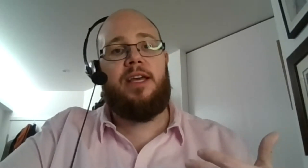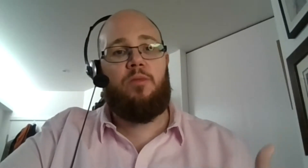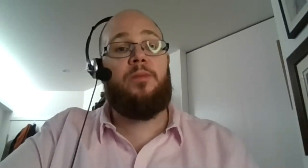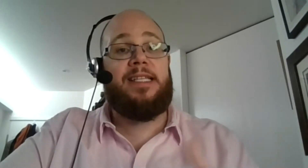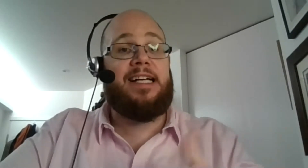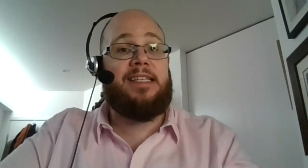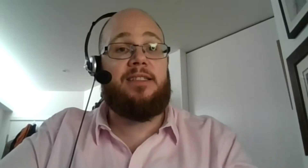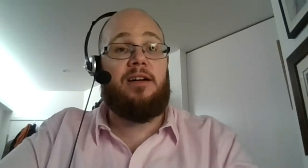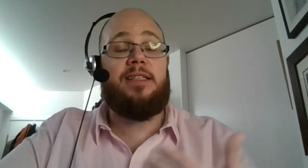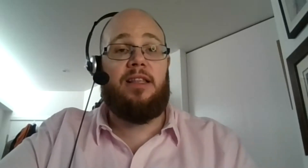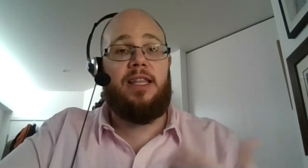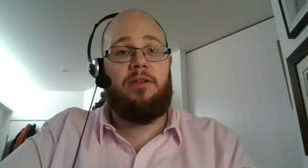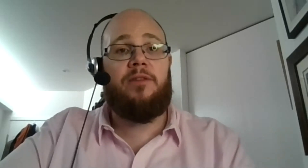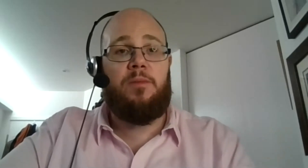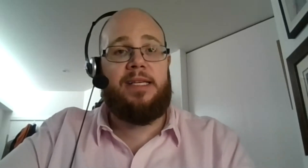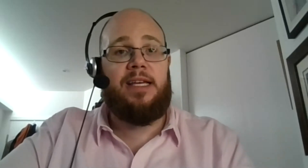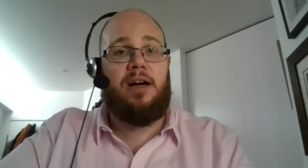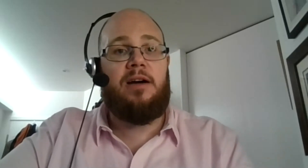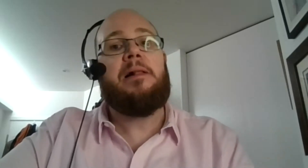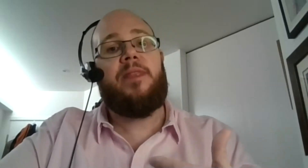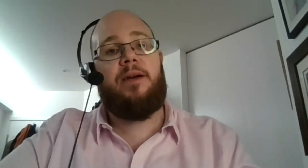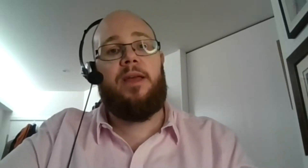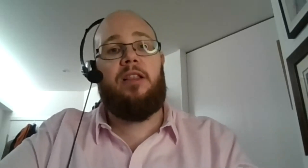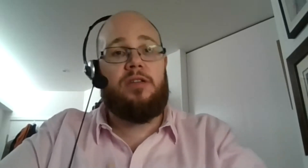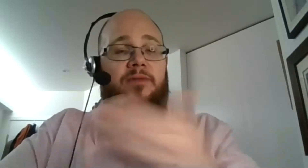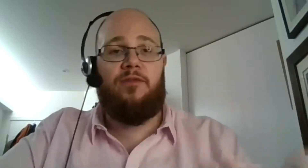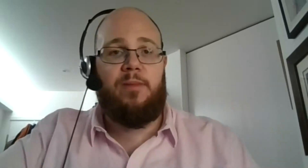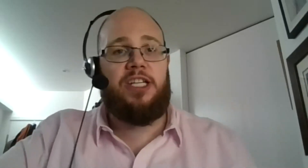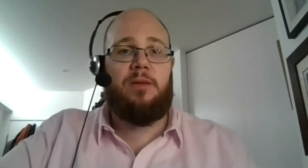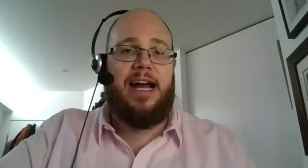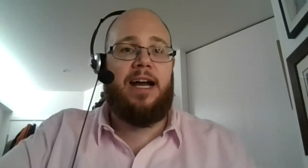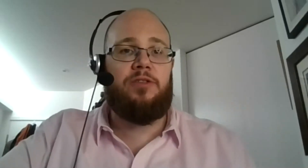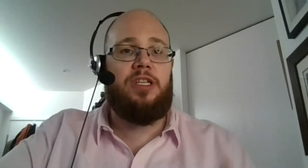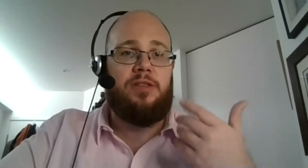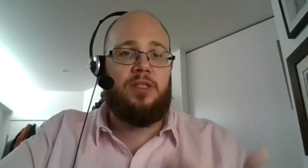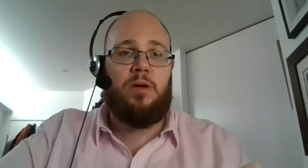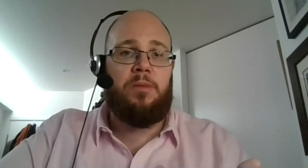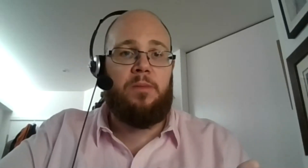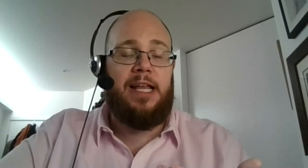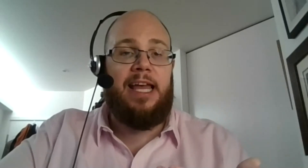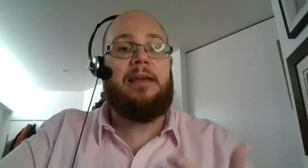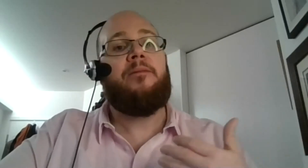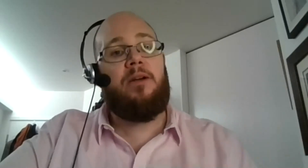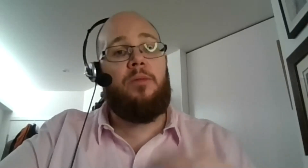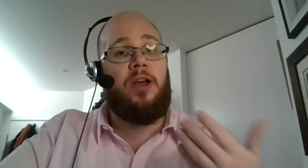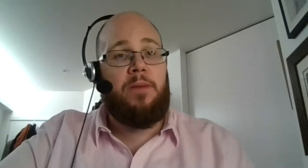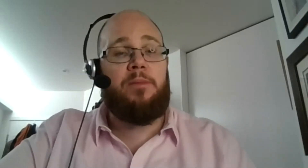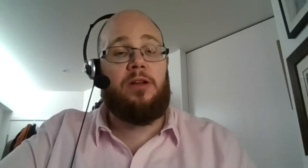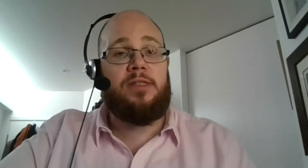will be testing sites like there are for PCR. There'll be lots of information about how to use the swab properly. There will be people on site